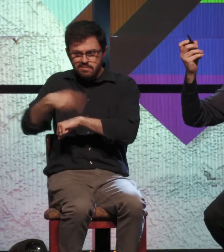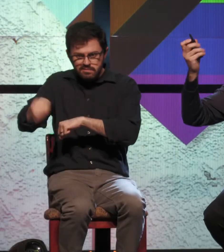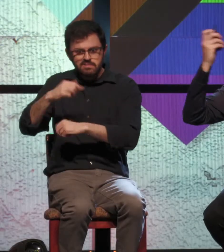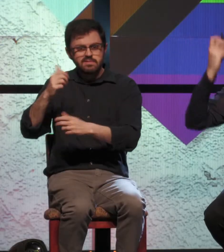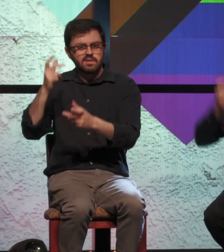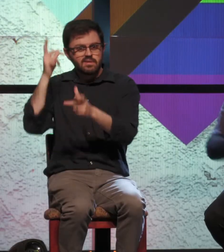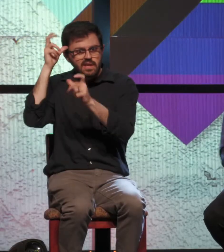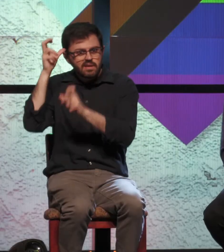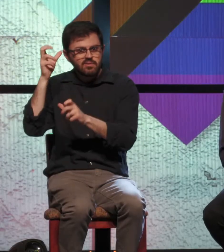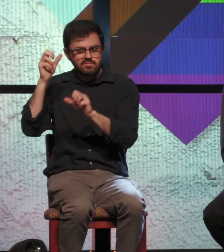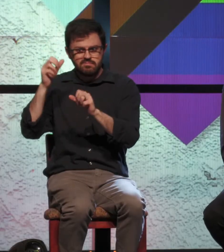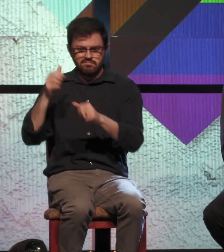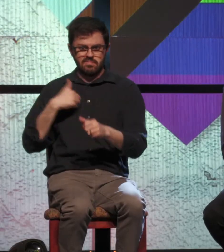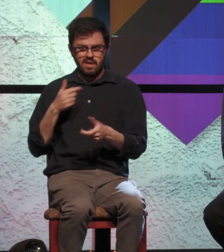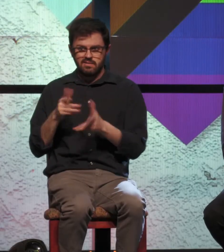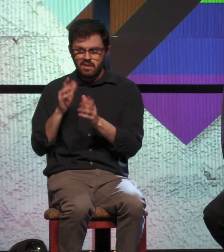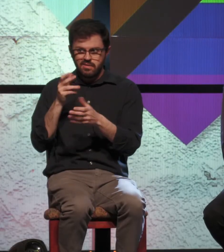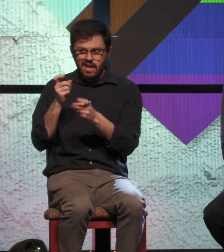well,